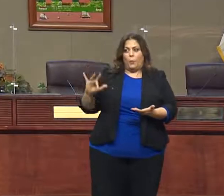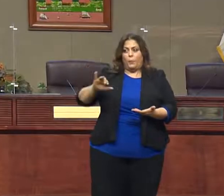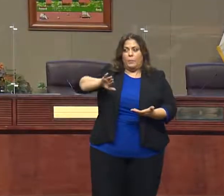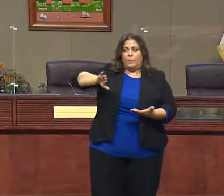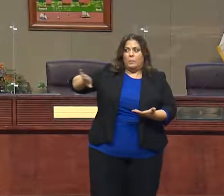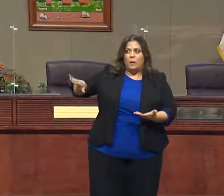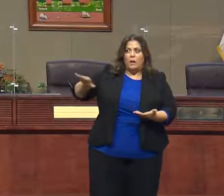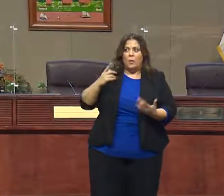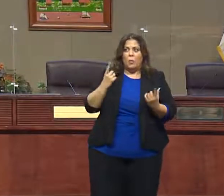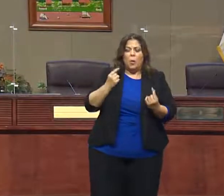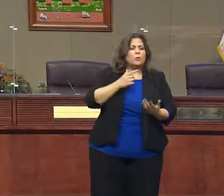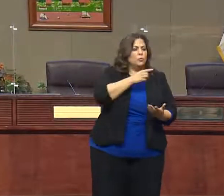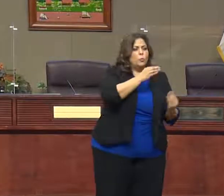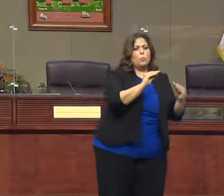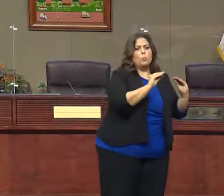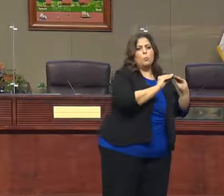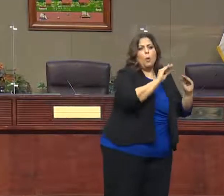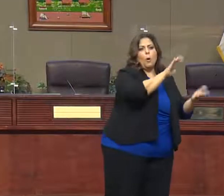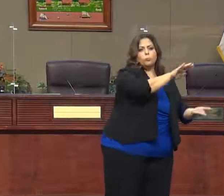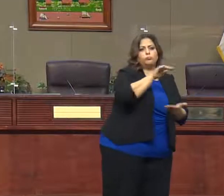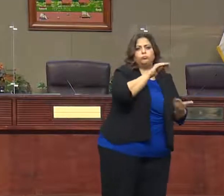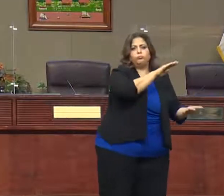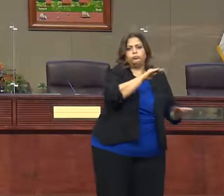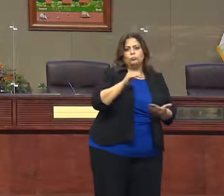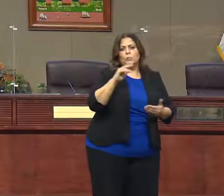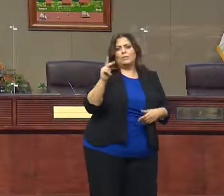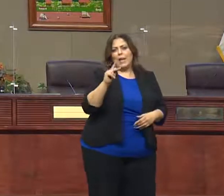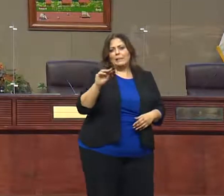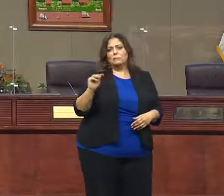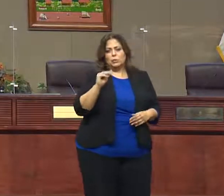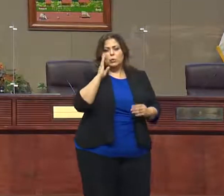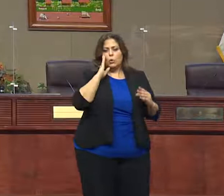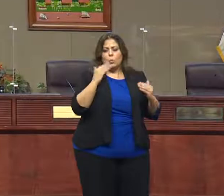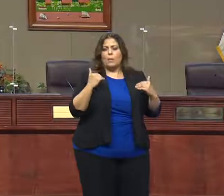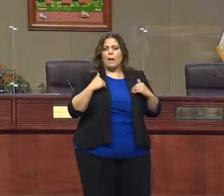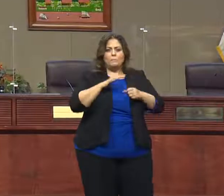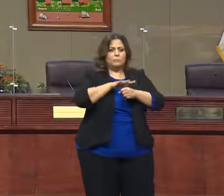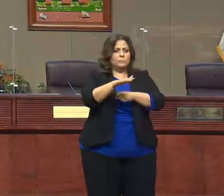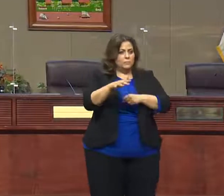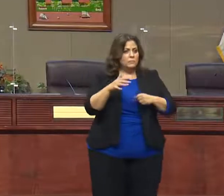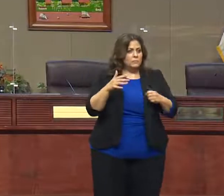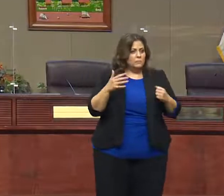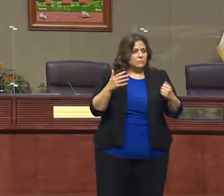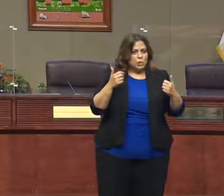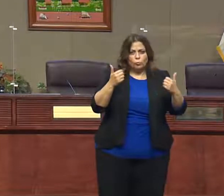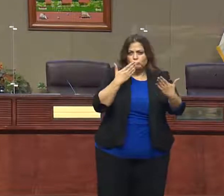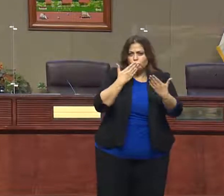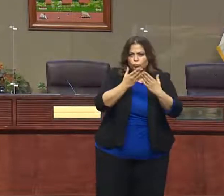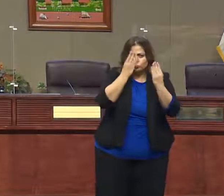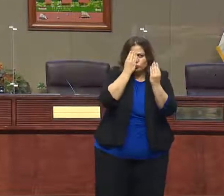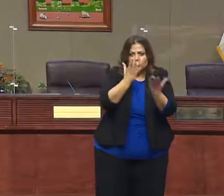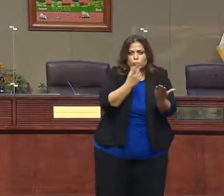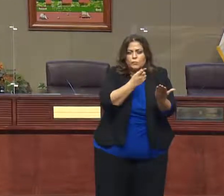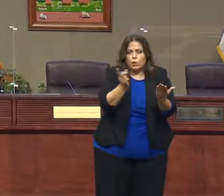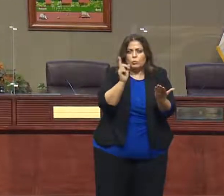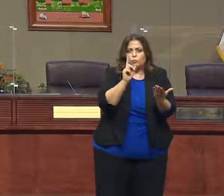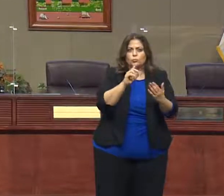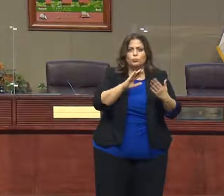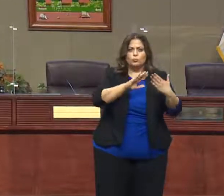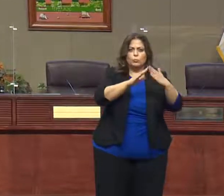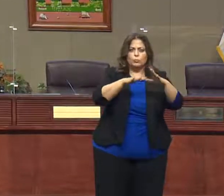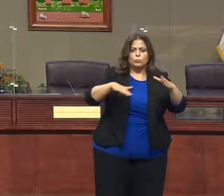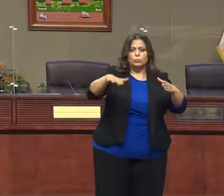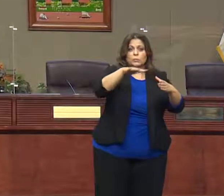coming offline. So that's good news for our community. And in terms of the allocation